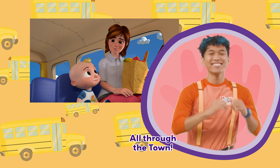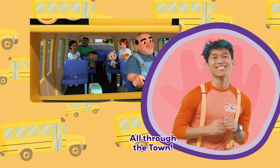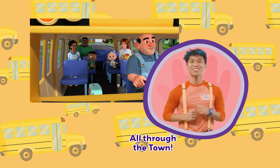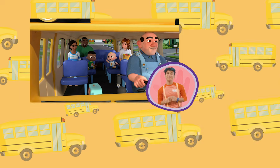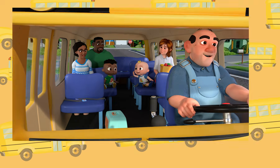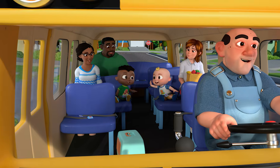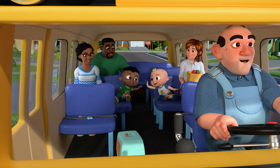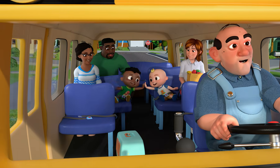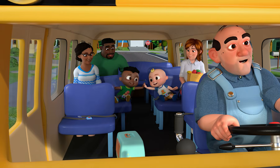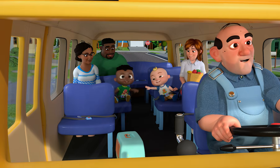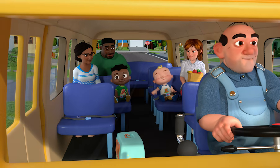town.